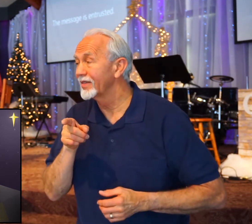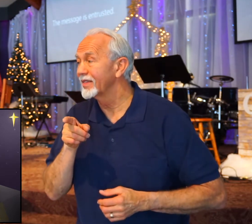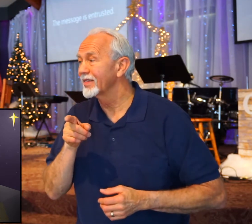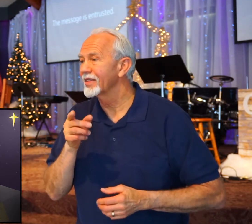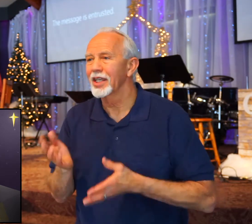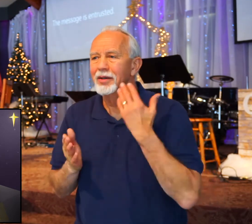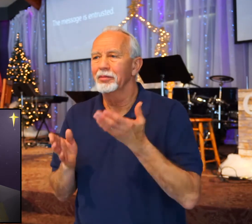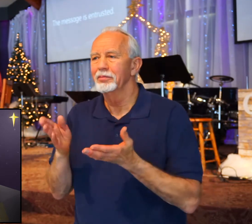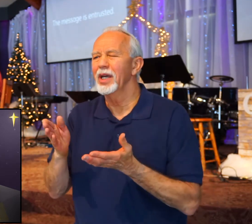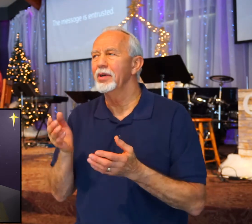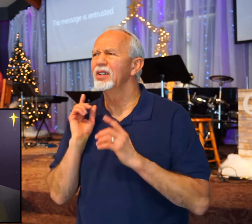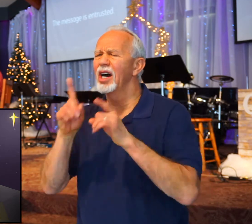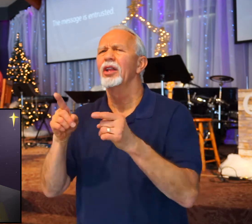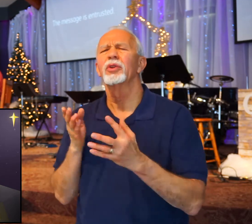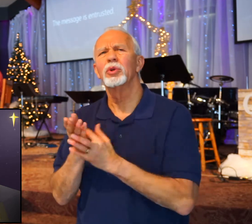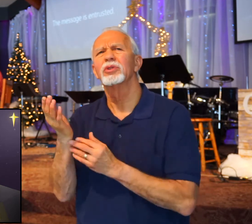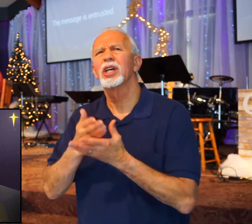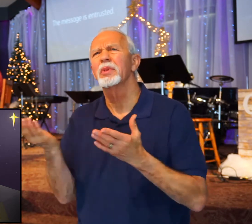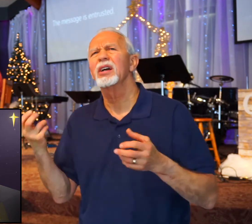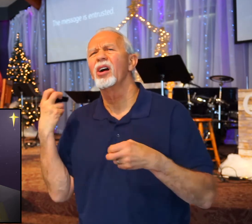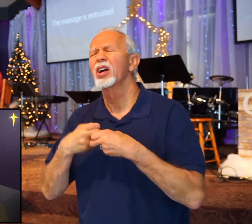Maybe you've gone through something hard.